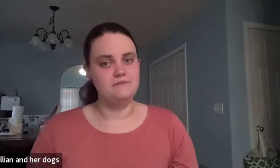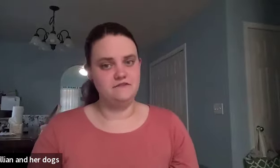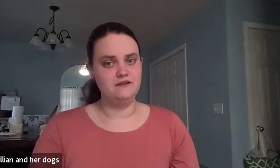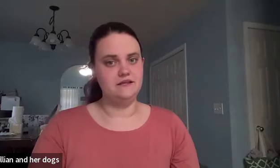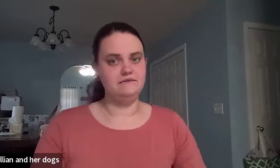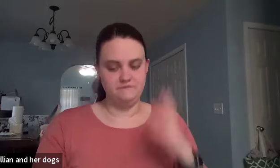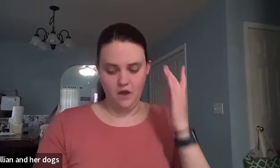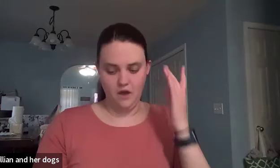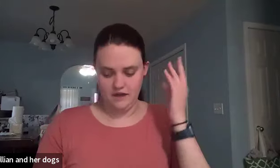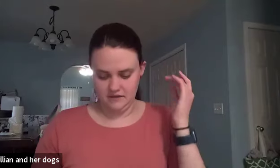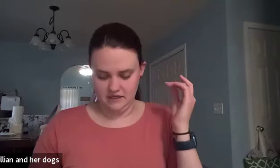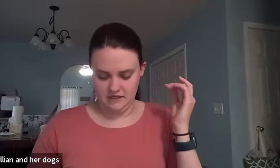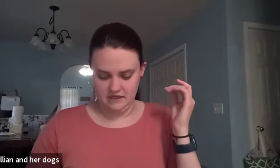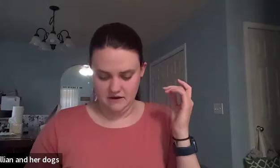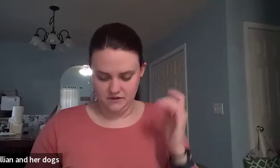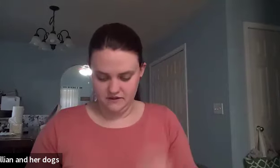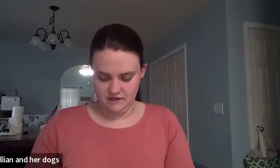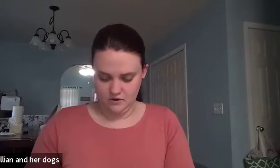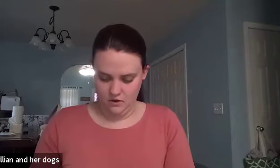I'm feeling, thought and opinion and everything